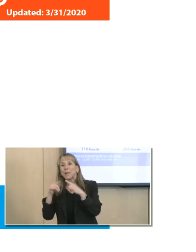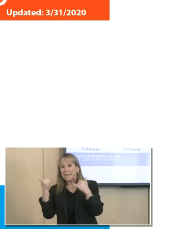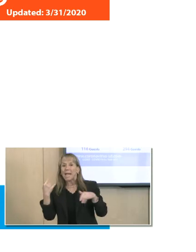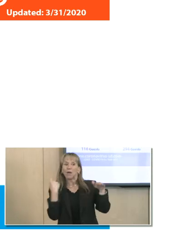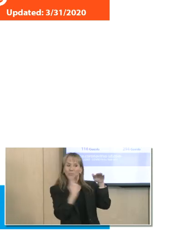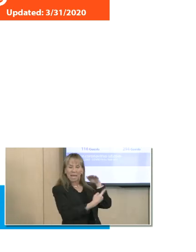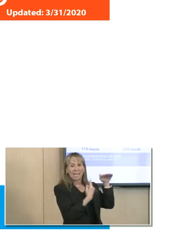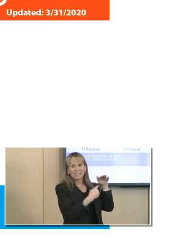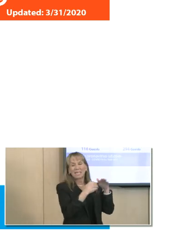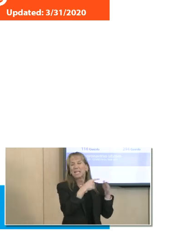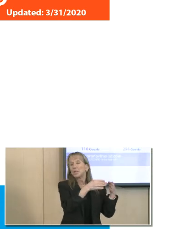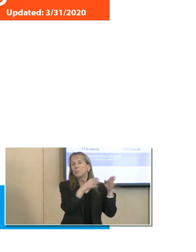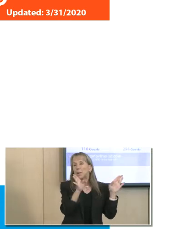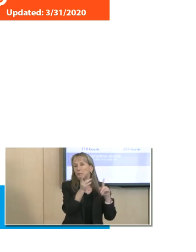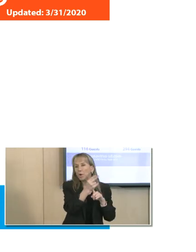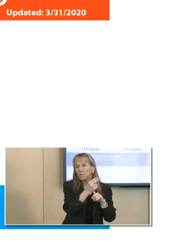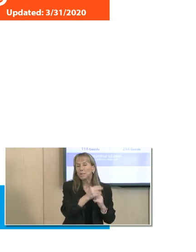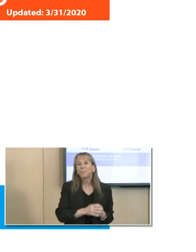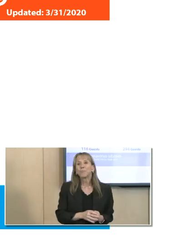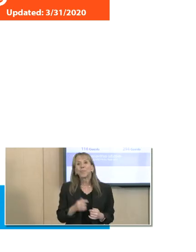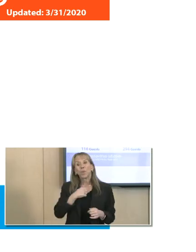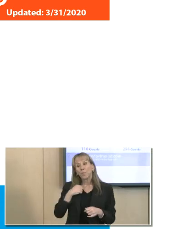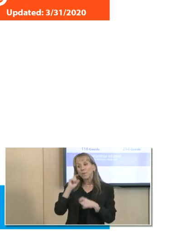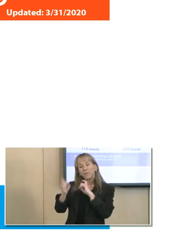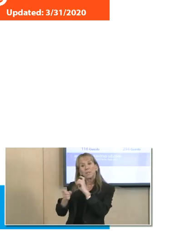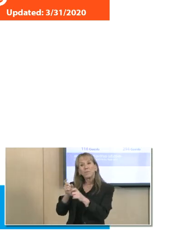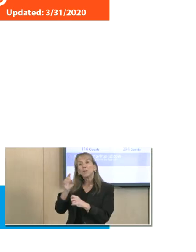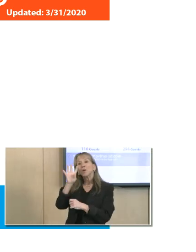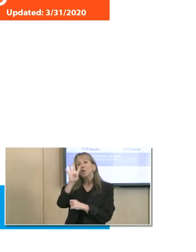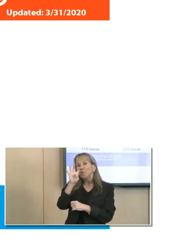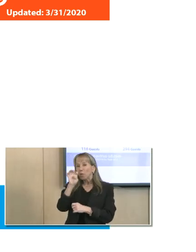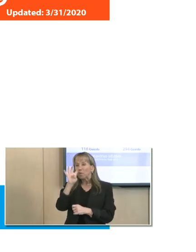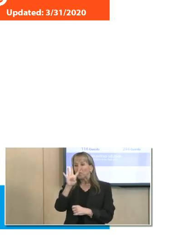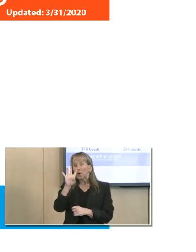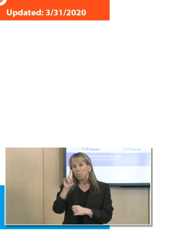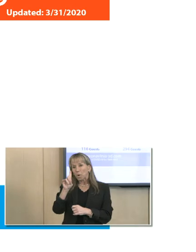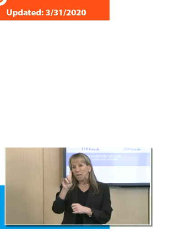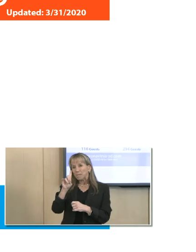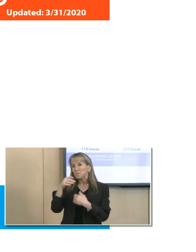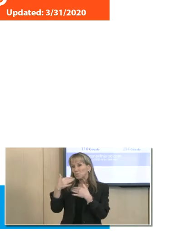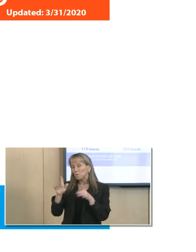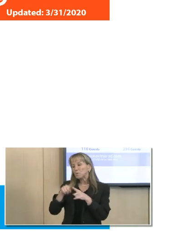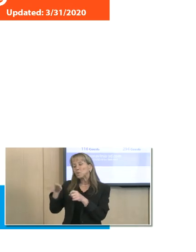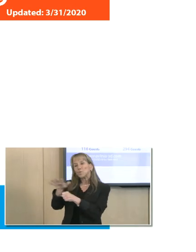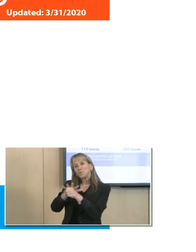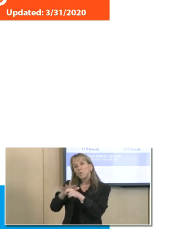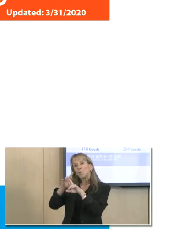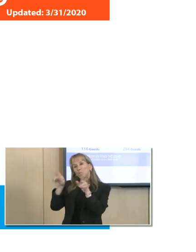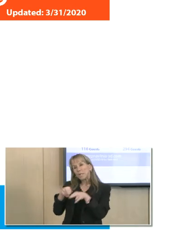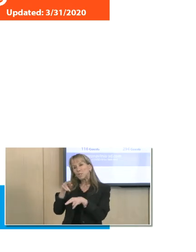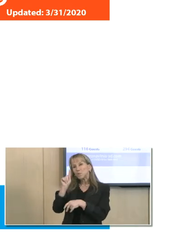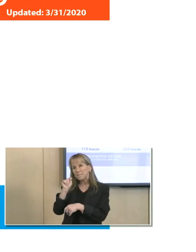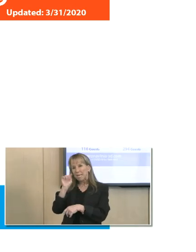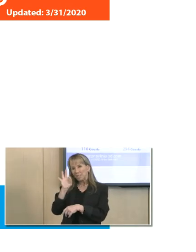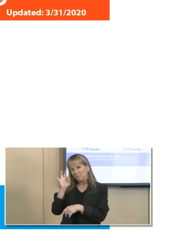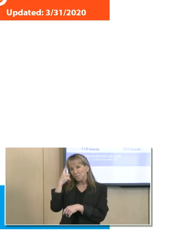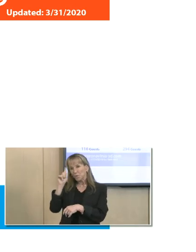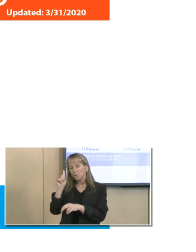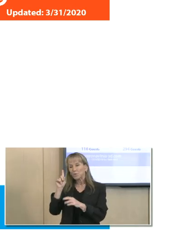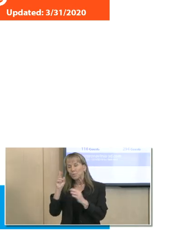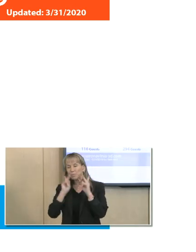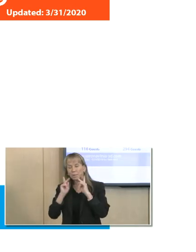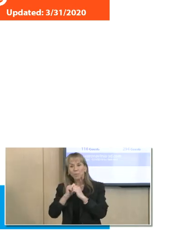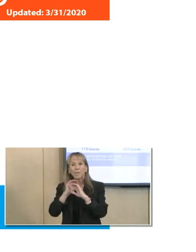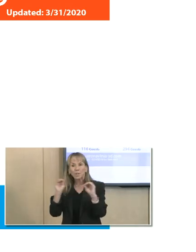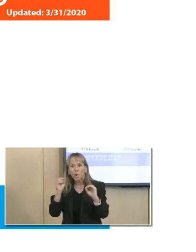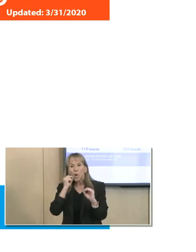rooms. We've also allocated 441 rooms to the Regional Task Force on the Homeless. These are for individuals who have